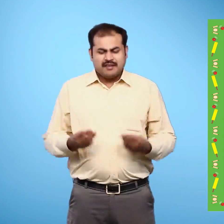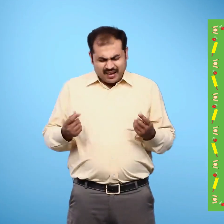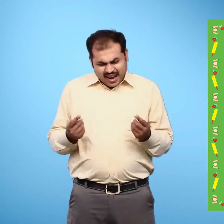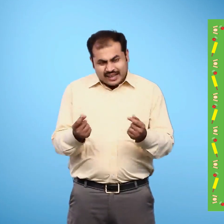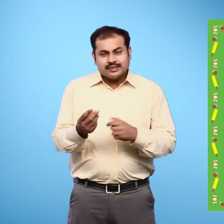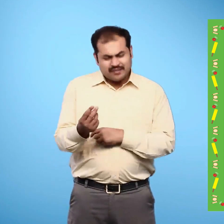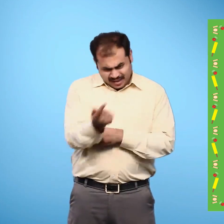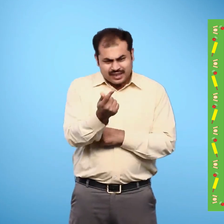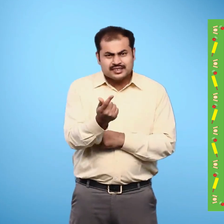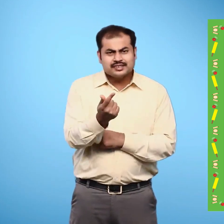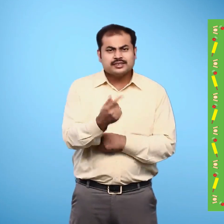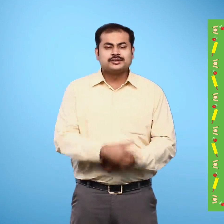Hurry up! Be quick!